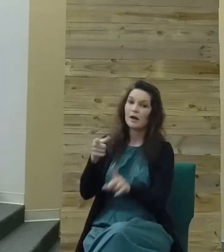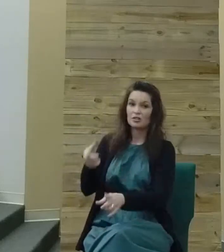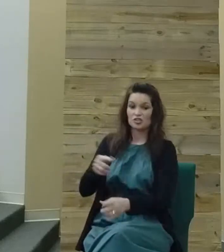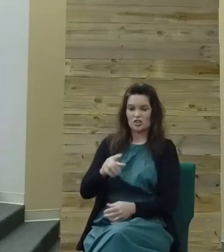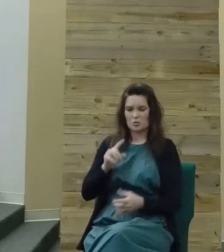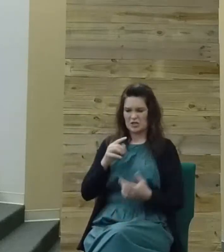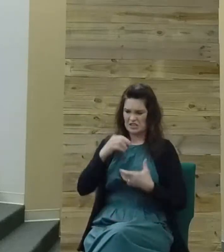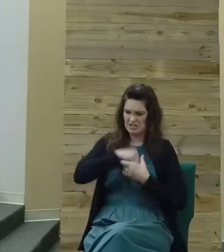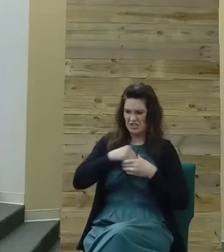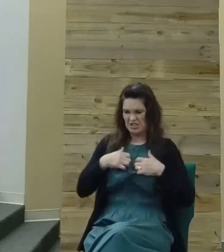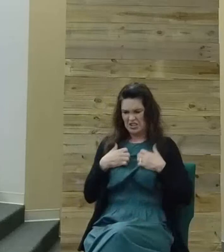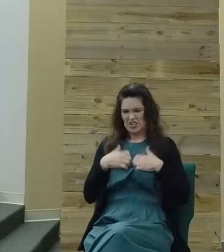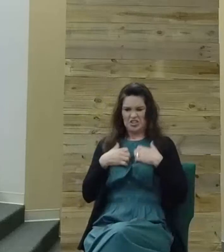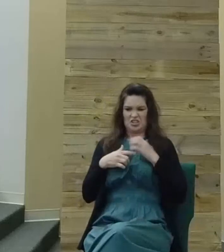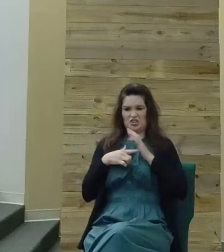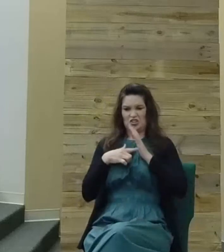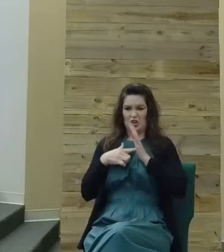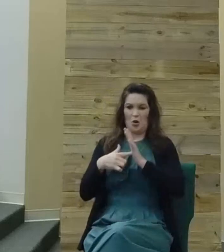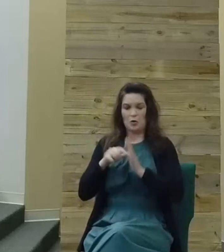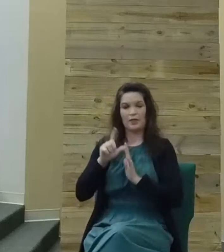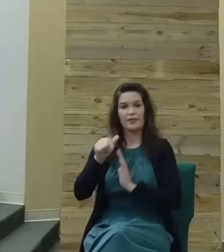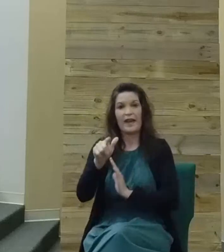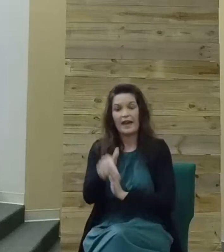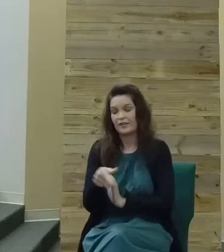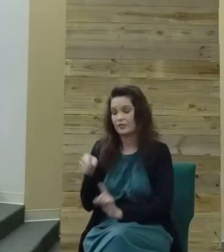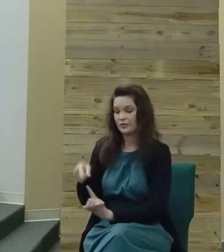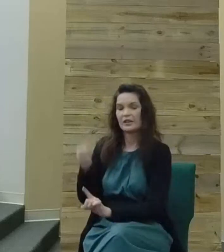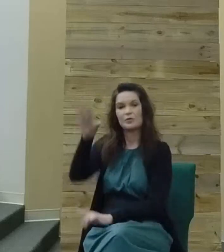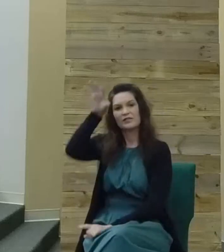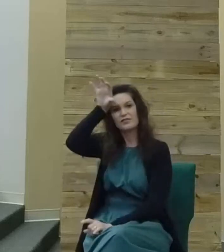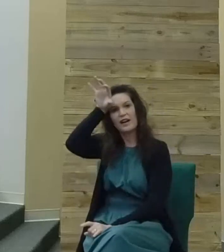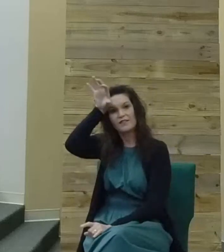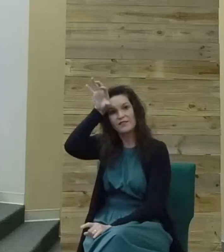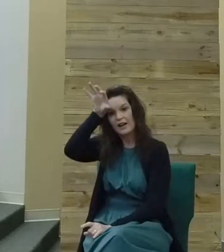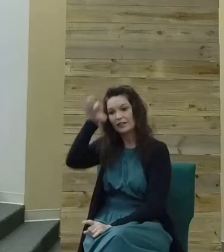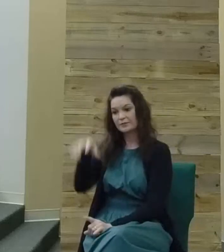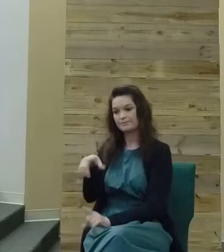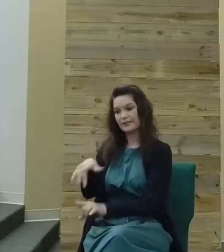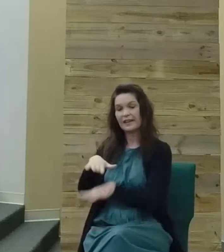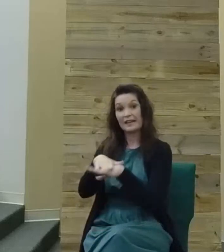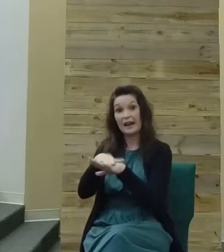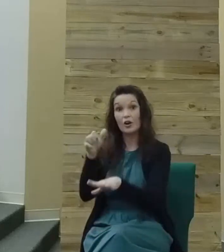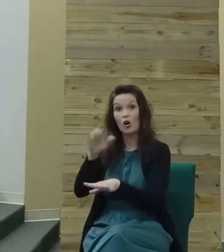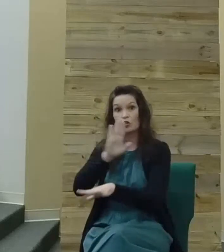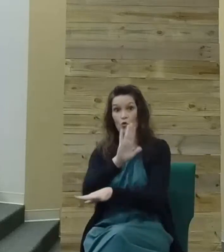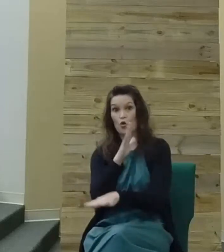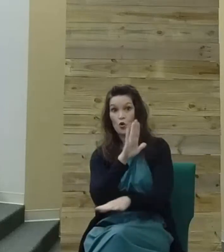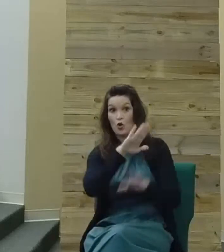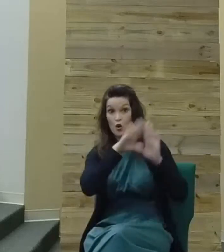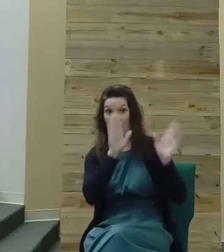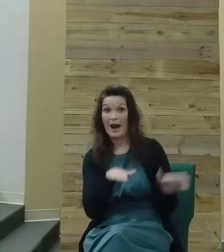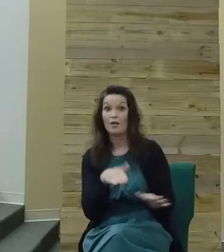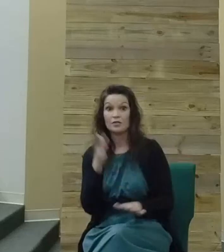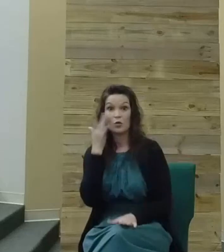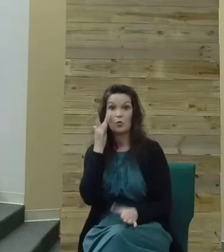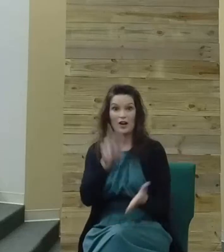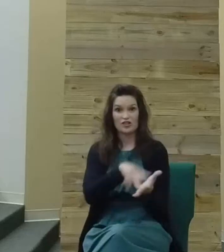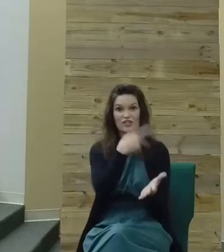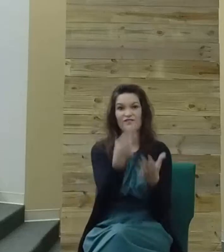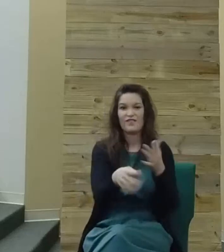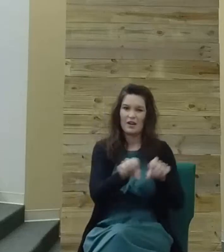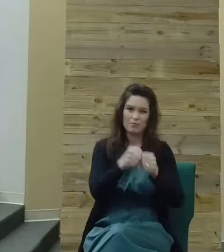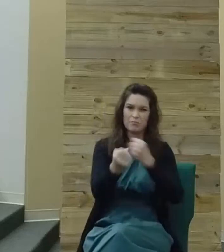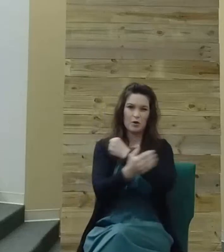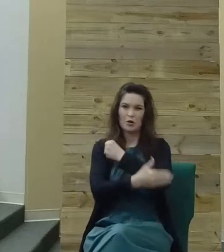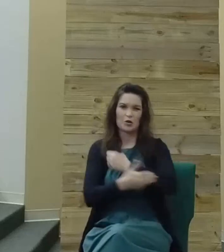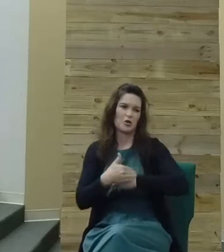bitter to the point that it showed later on when he was actually a firefighter, got called to her house because she fell